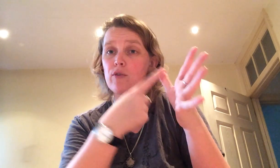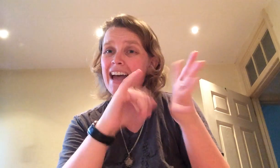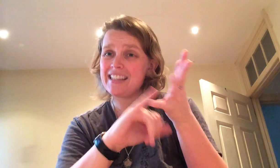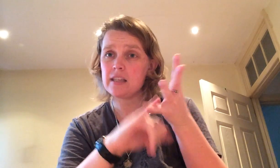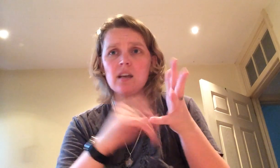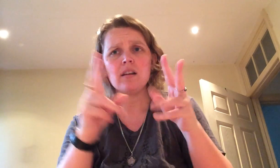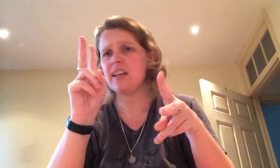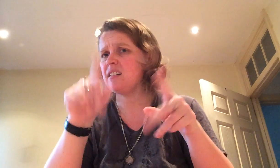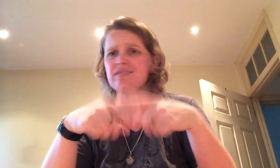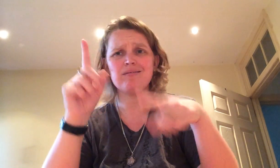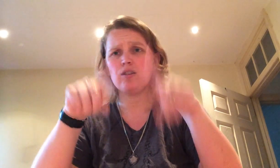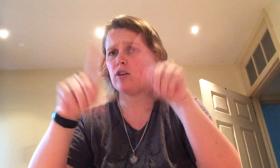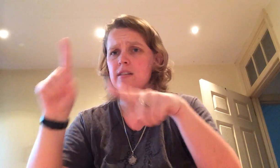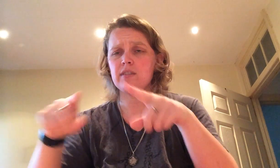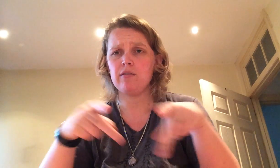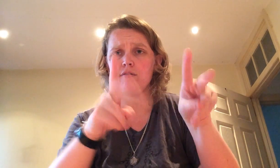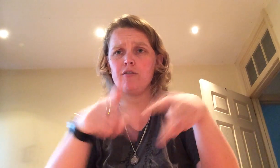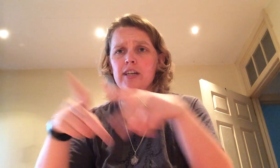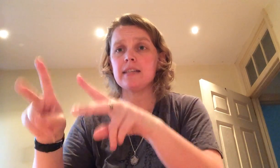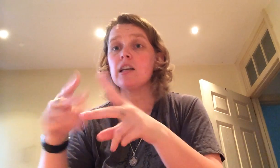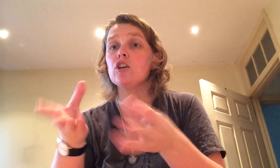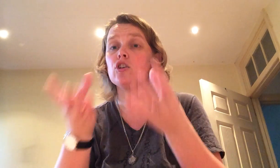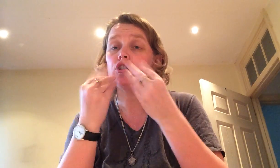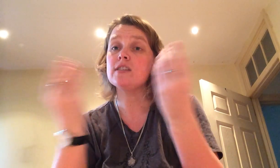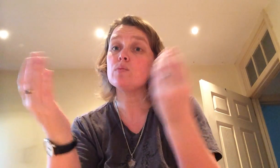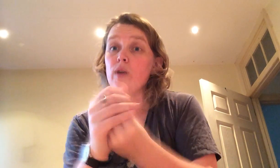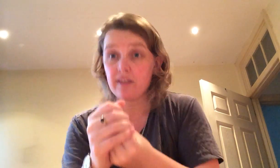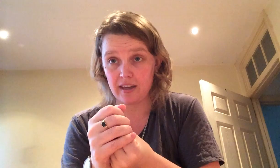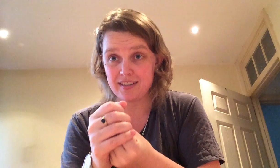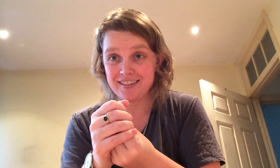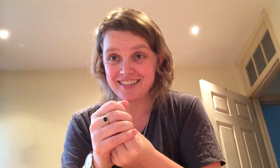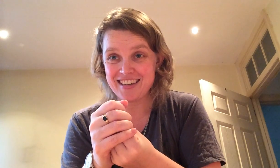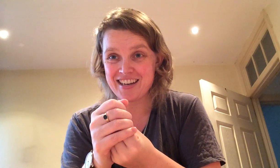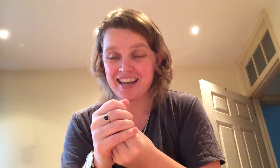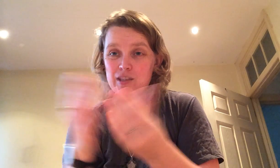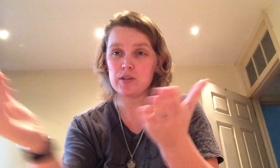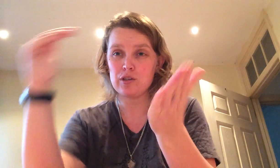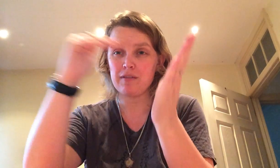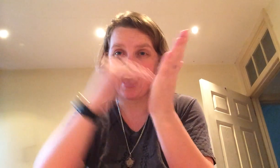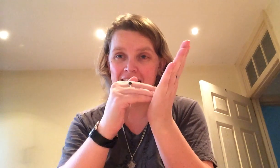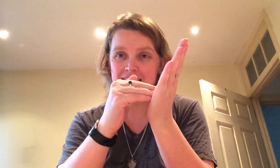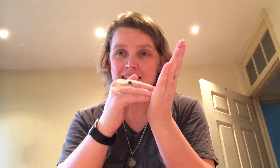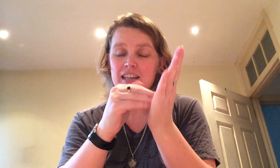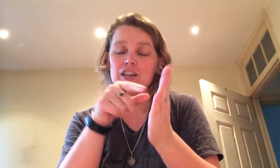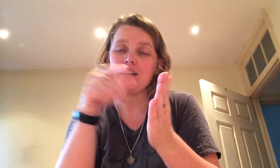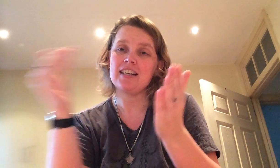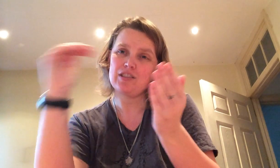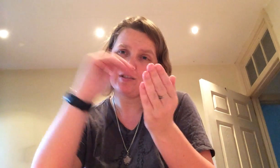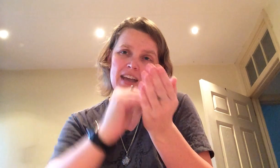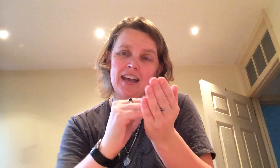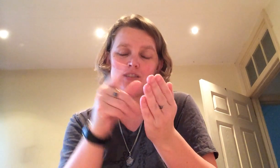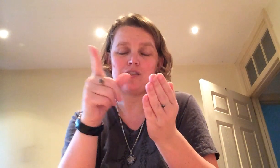Thrath, and lots of different phonics, you can use this with it. Okay, so it just sort of adds